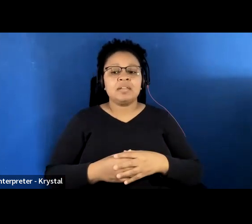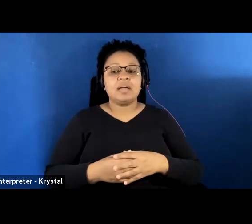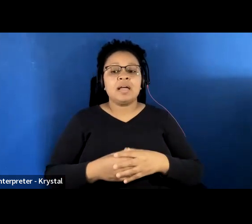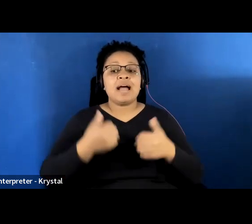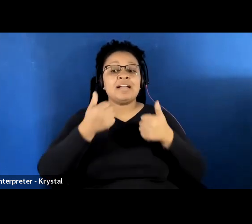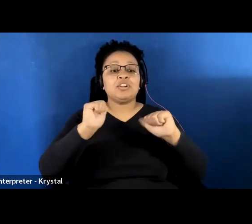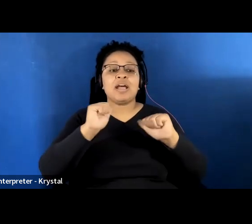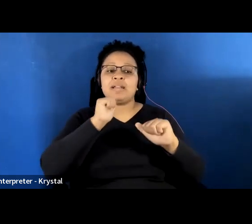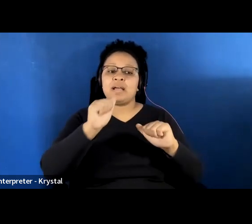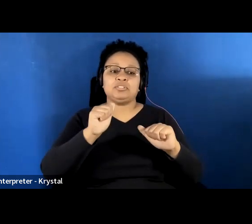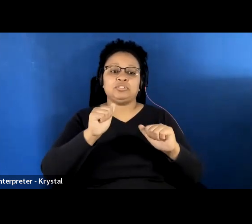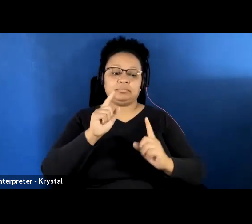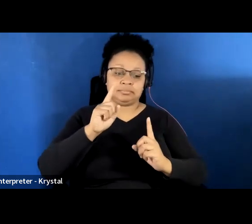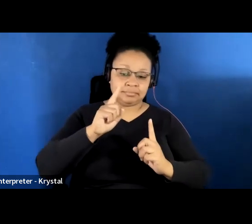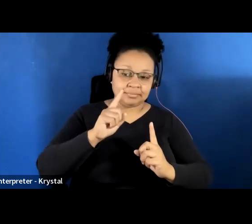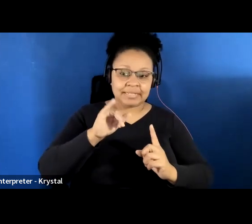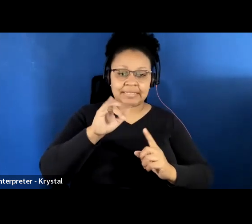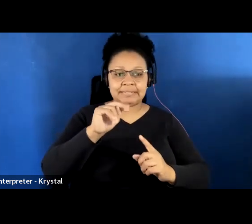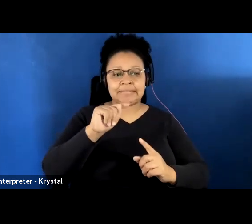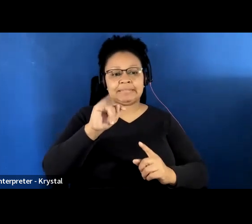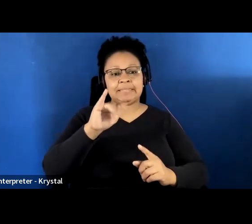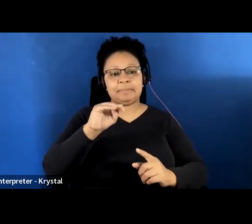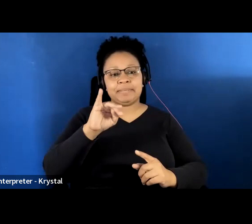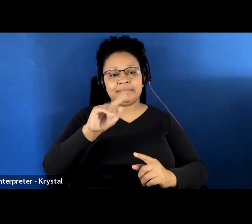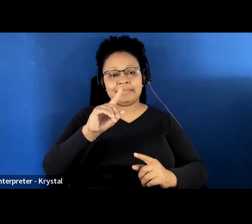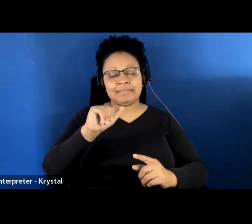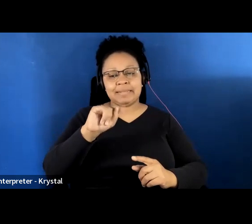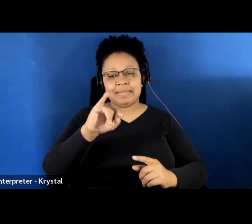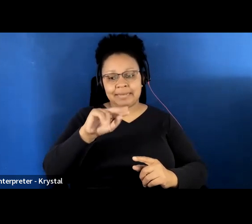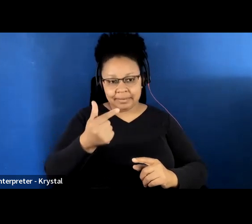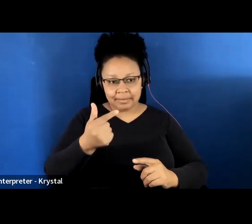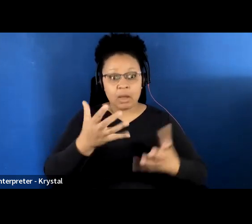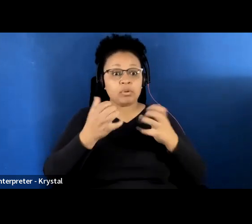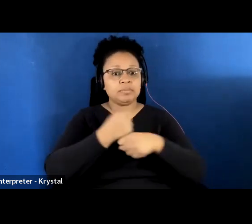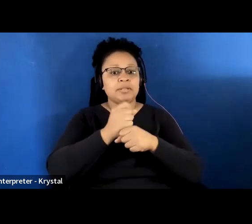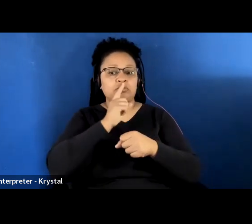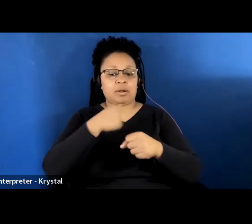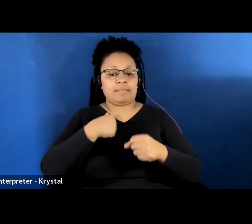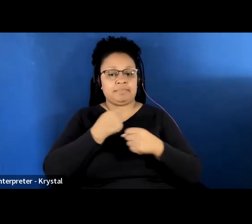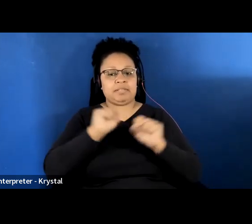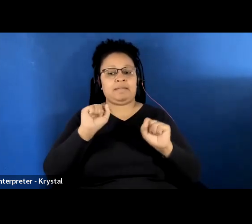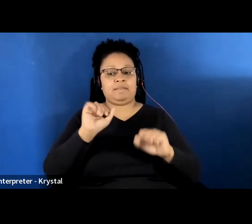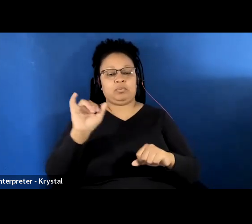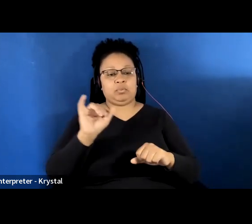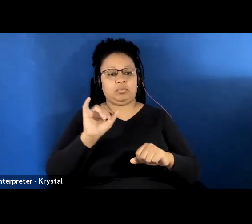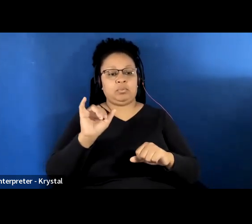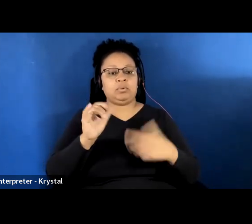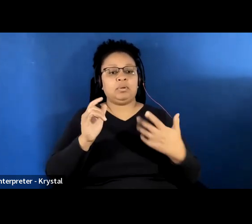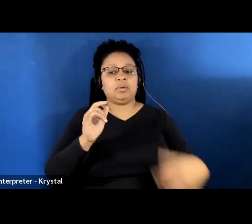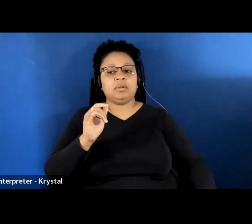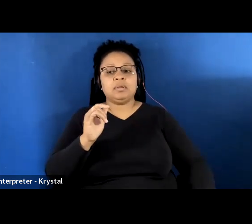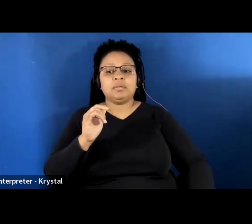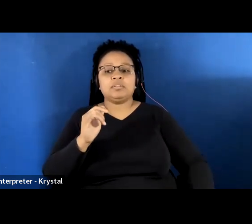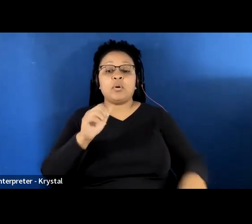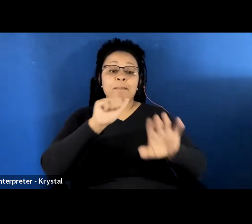not intimidating and I'm also as safe as possible while I'm doing it. So when possible, I knock